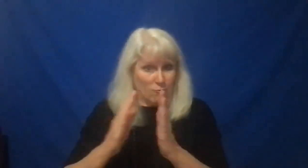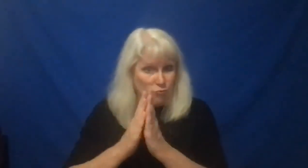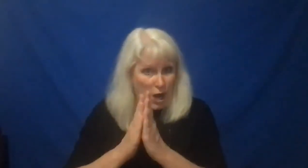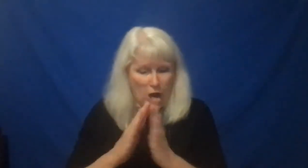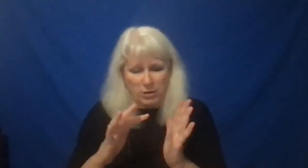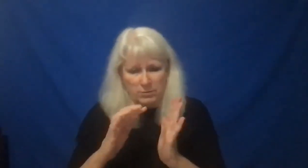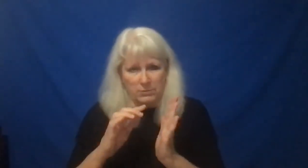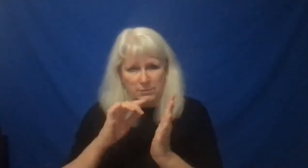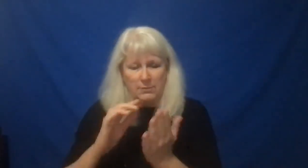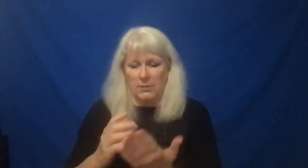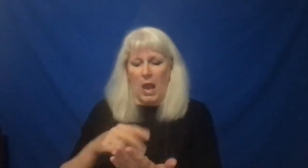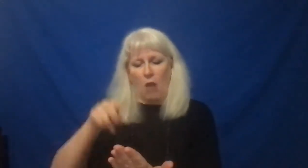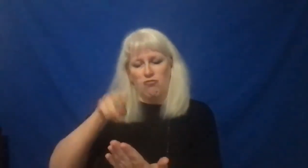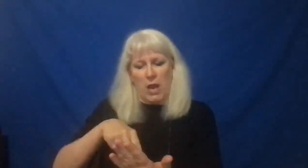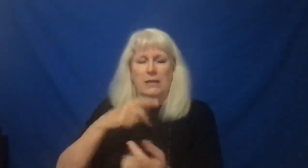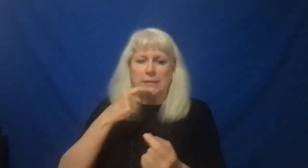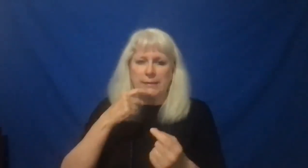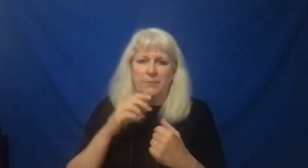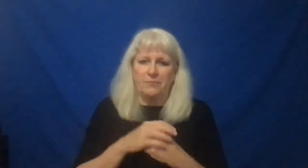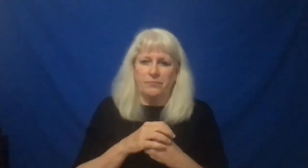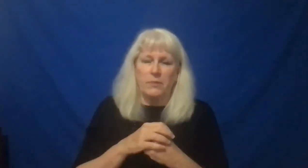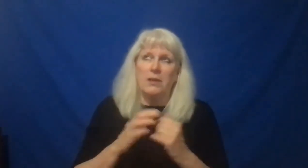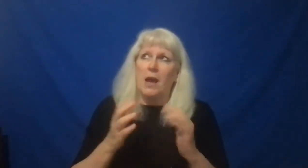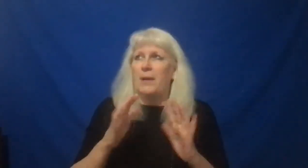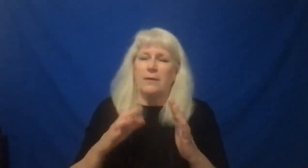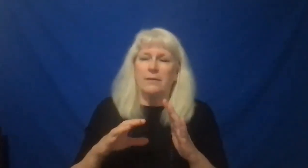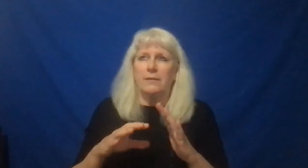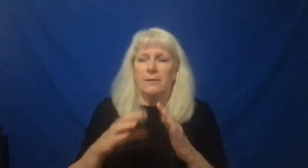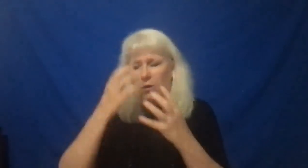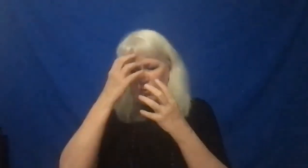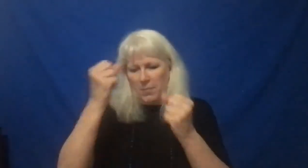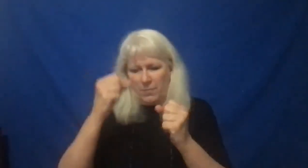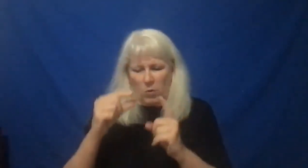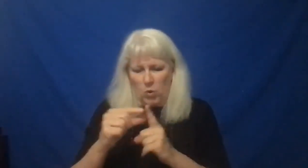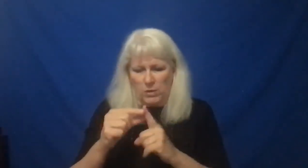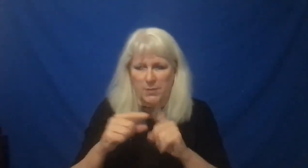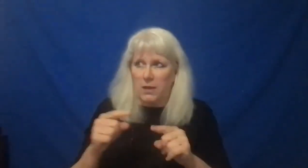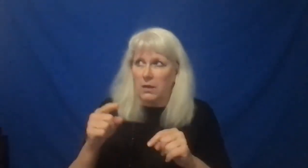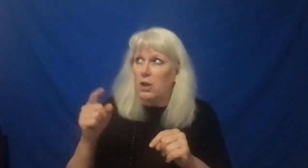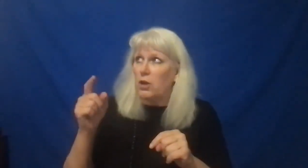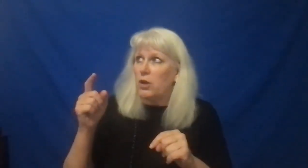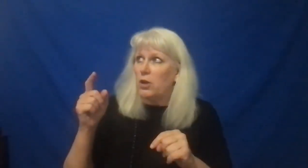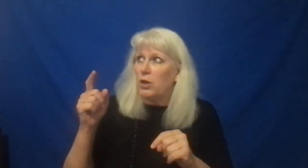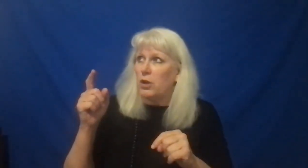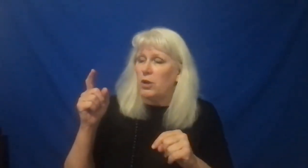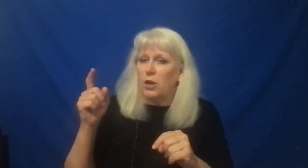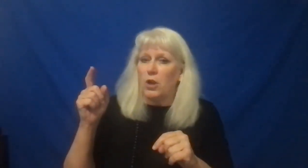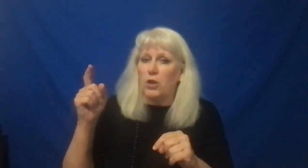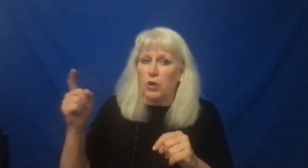says, I'm not just here. I'm not thirsting. You're not thirsting for me. Yeah, you are thirsting for me. You need